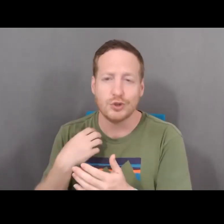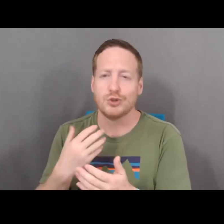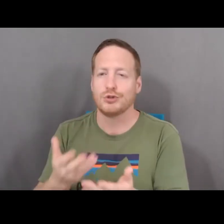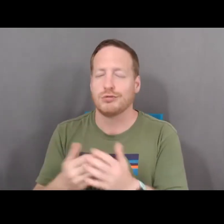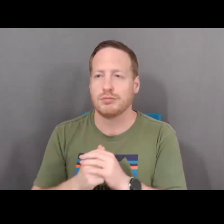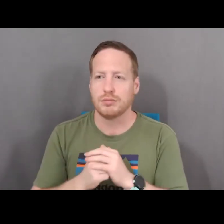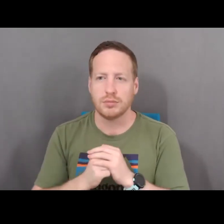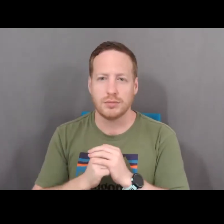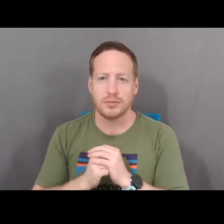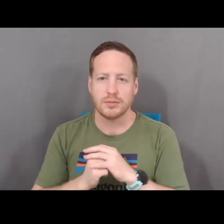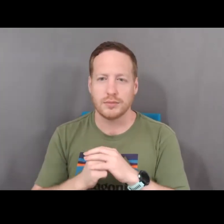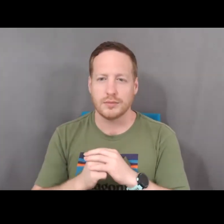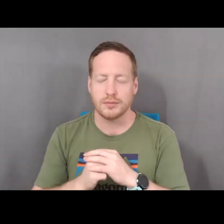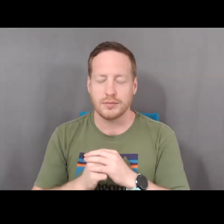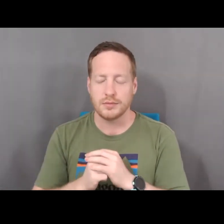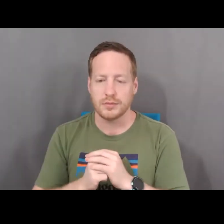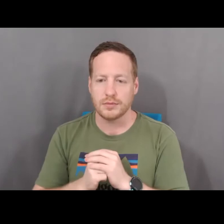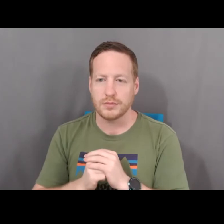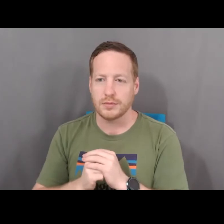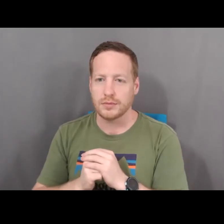and transitioning to the new officers.